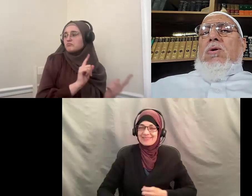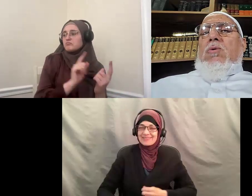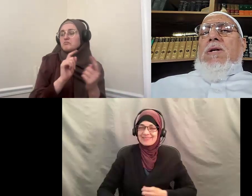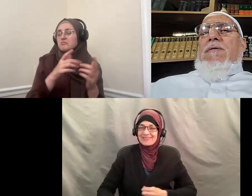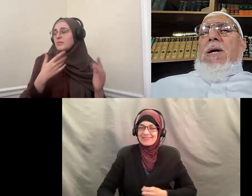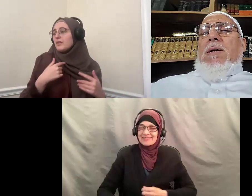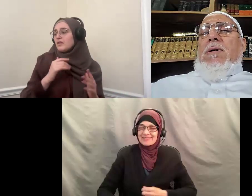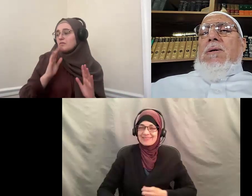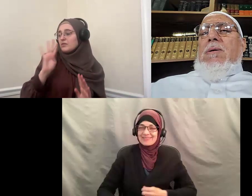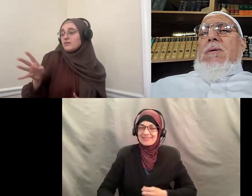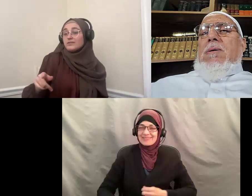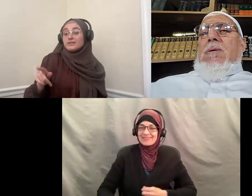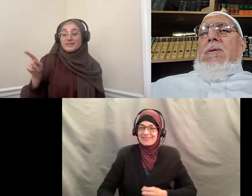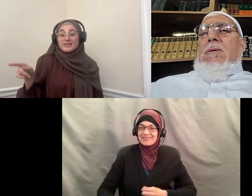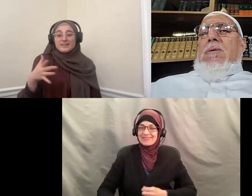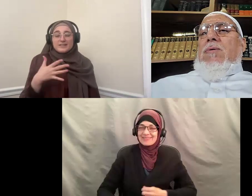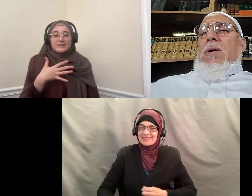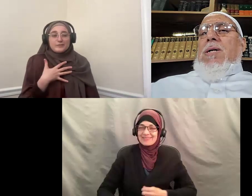And Lut was afraid